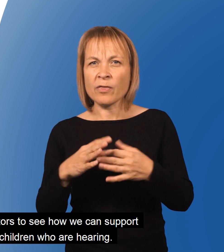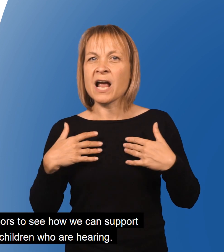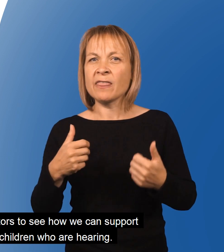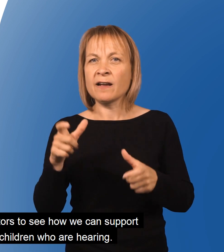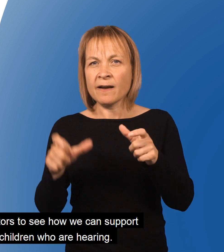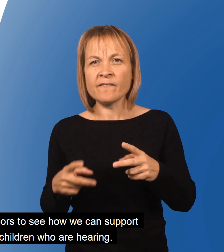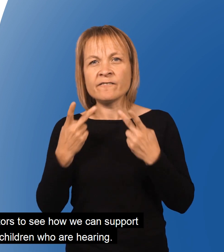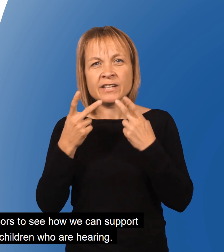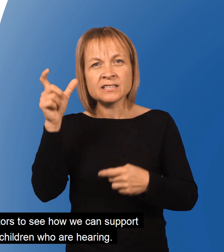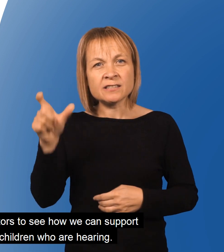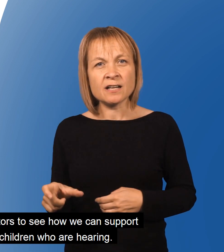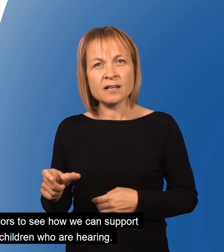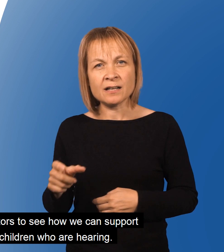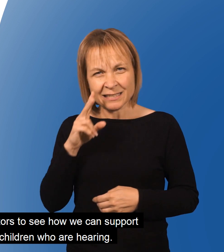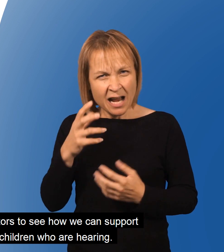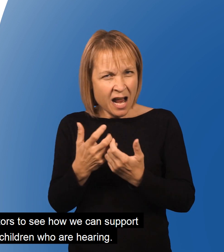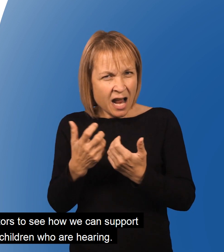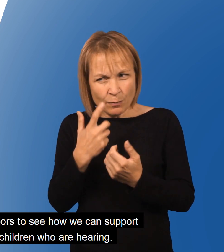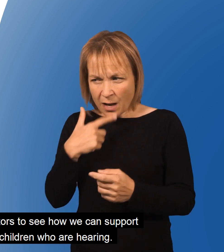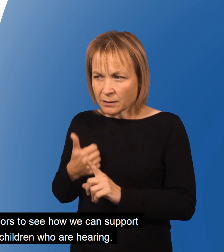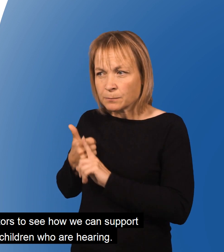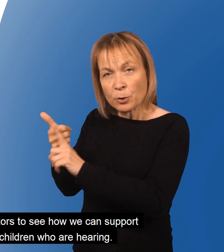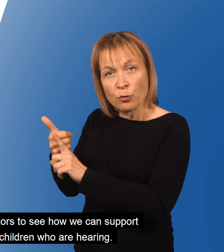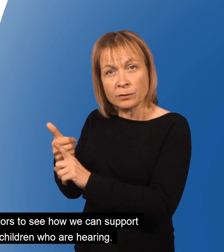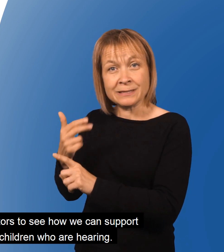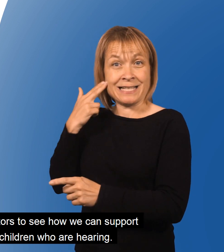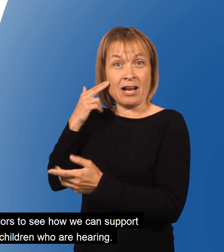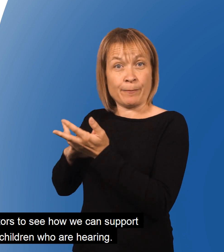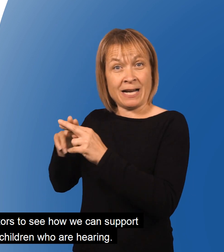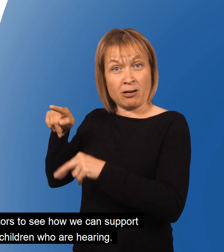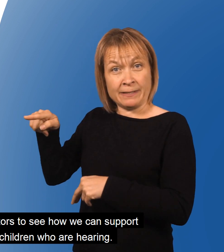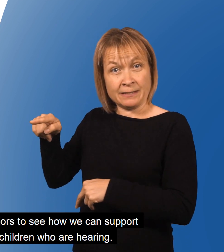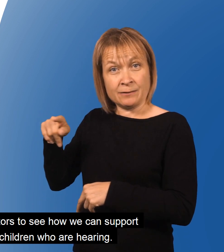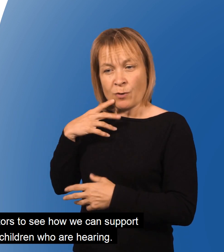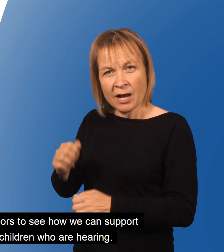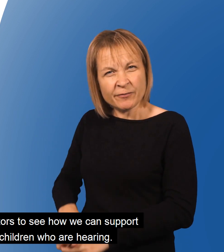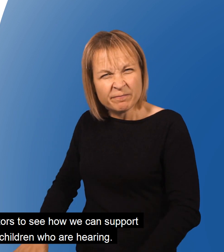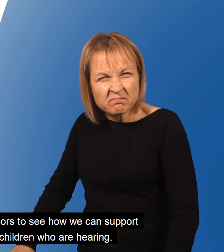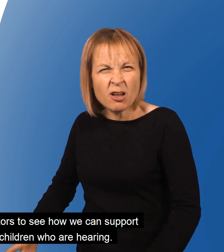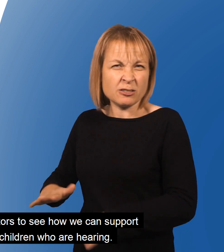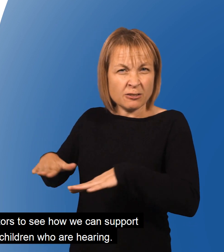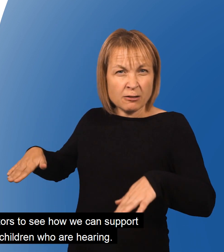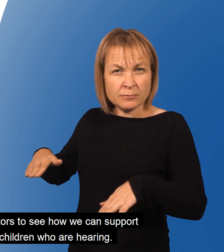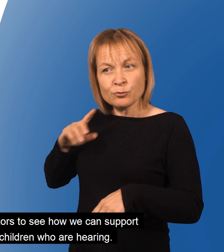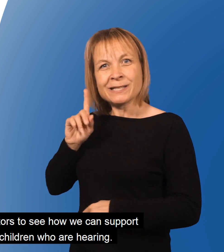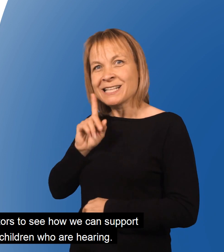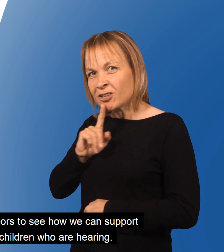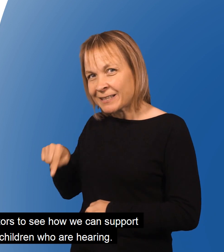Work with our health visitors to see how we can support deaf parents of toddlers and children who are hearing.